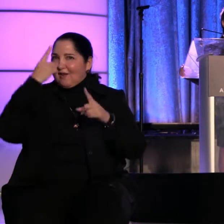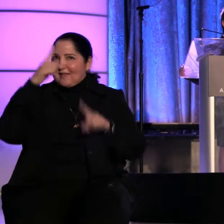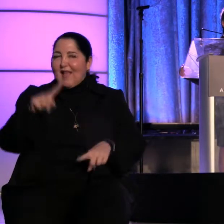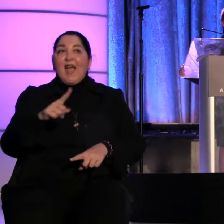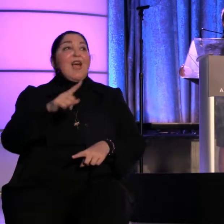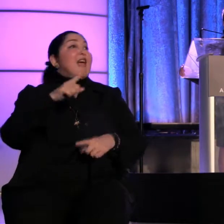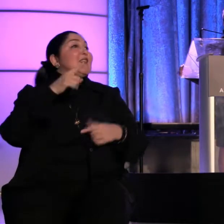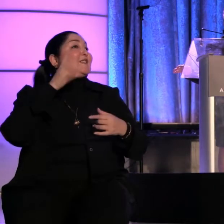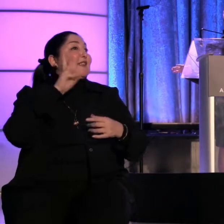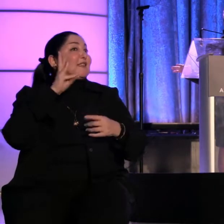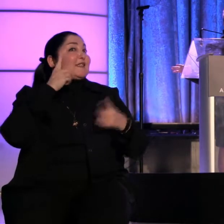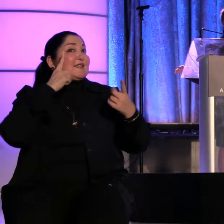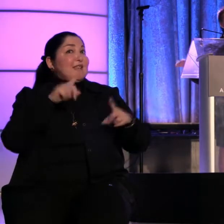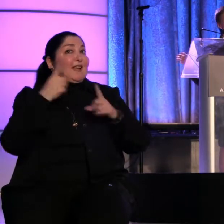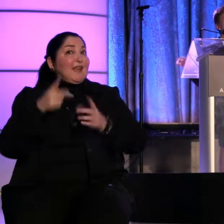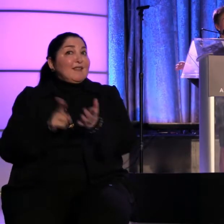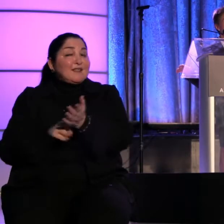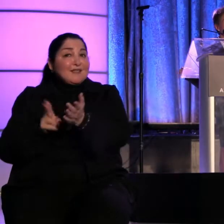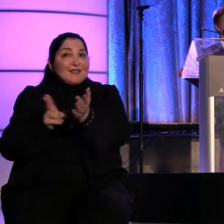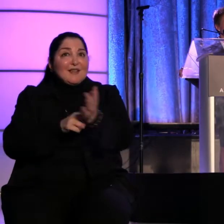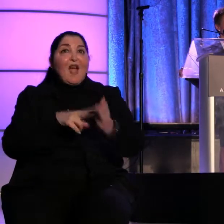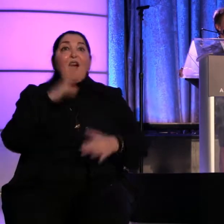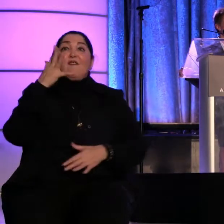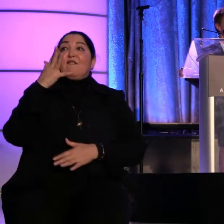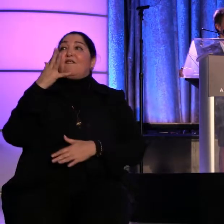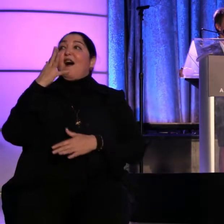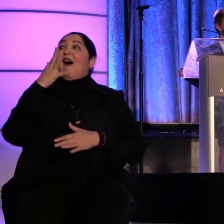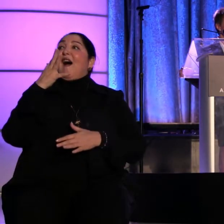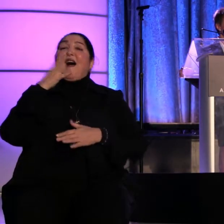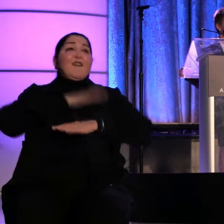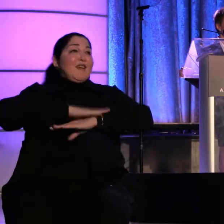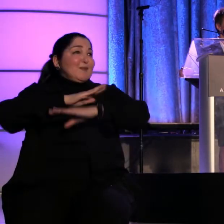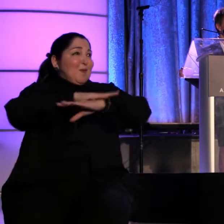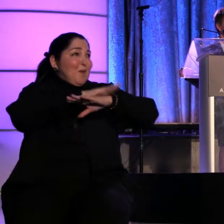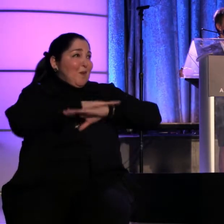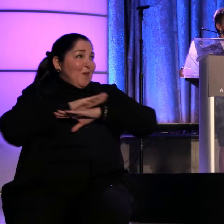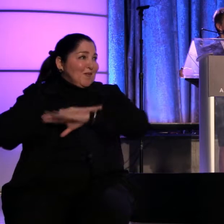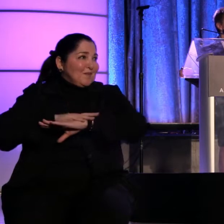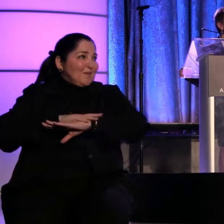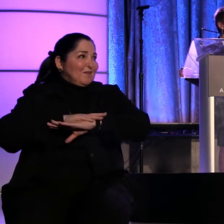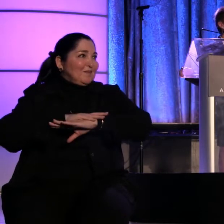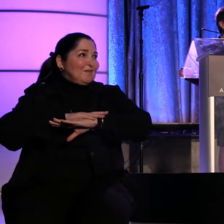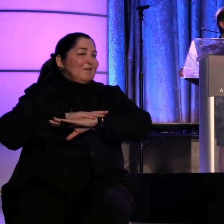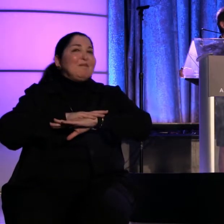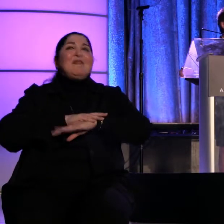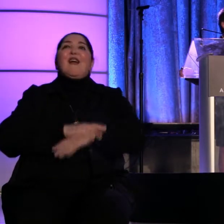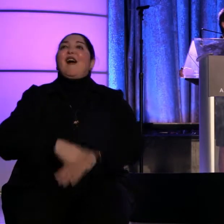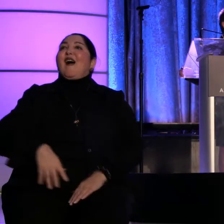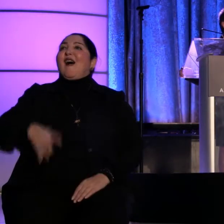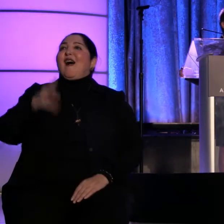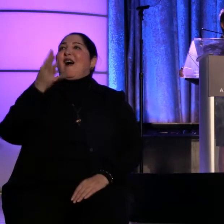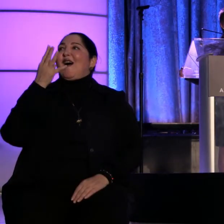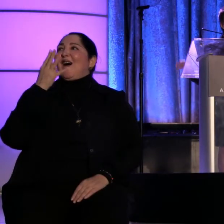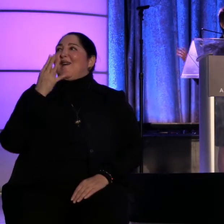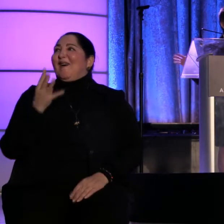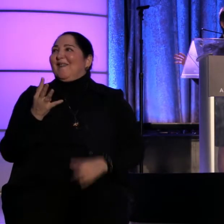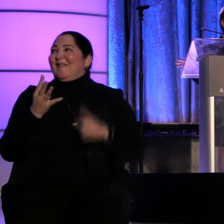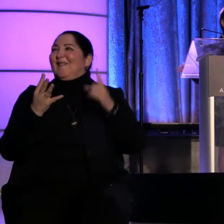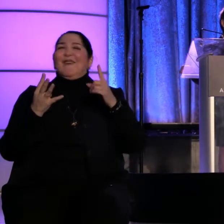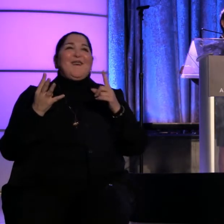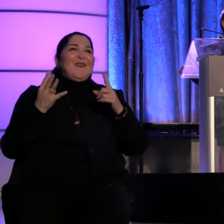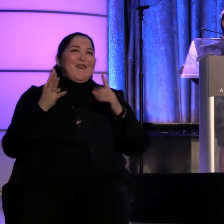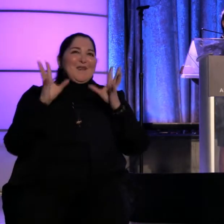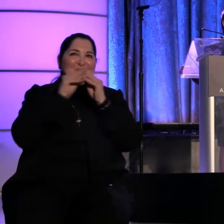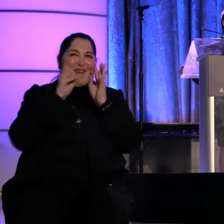deals are making, 5 expo booths, 4 members meeting,